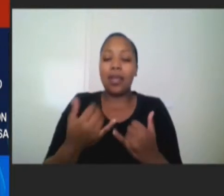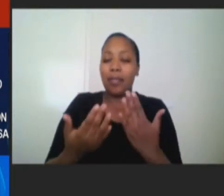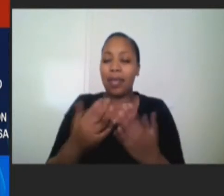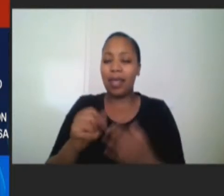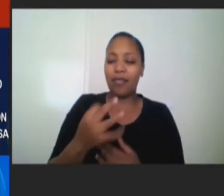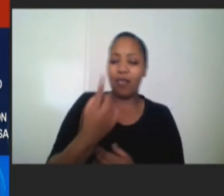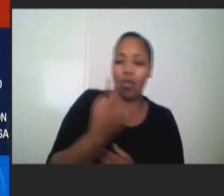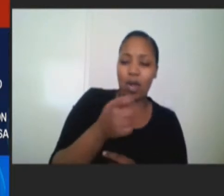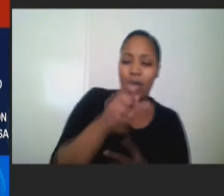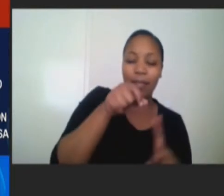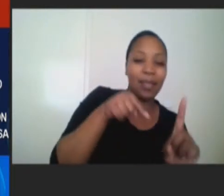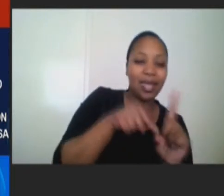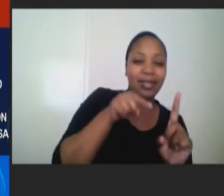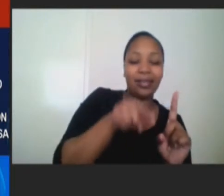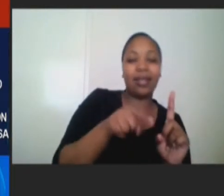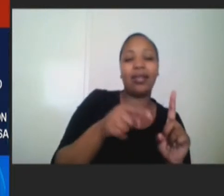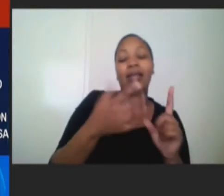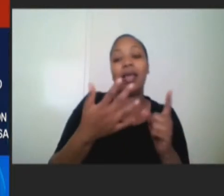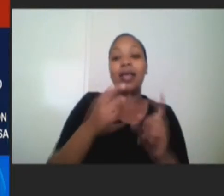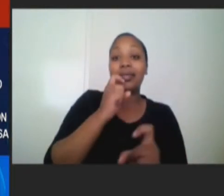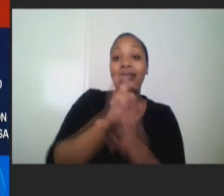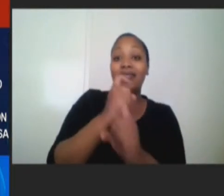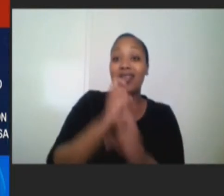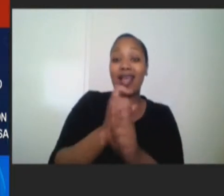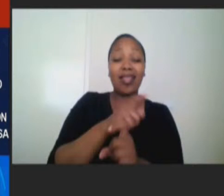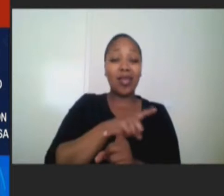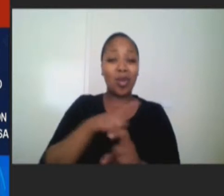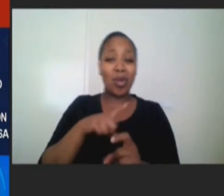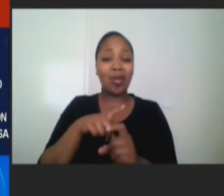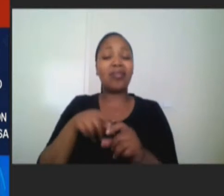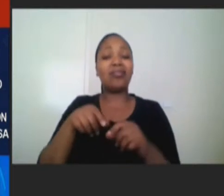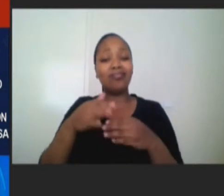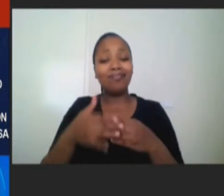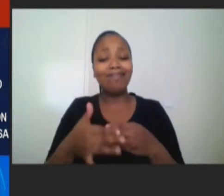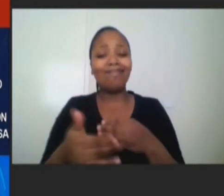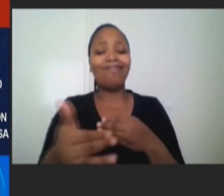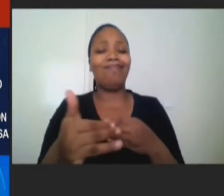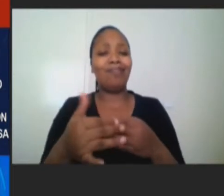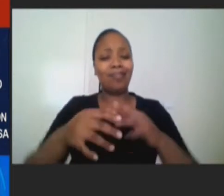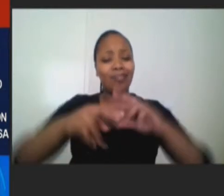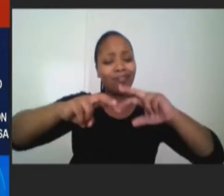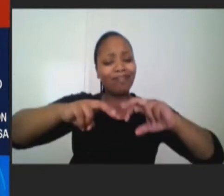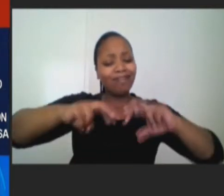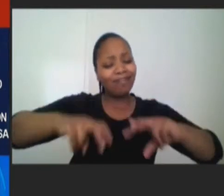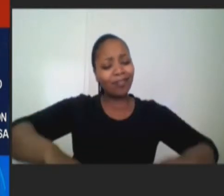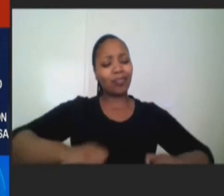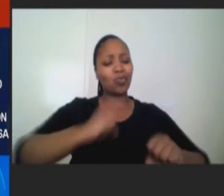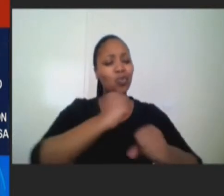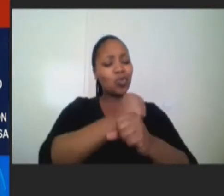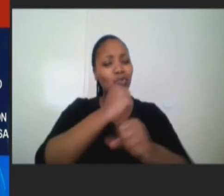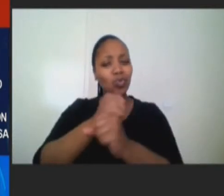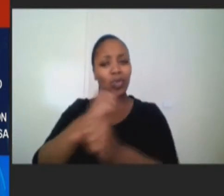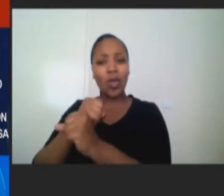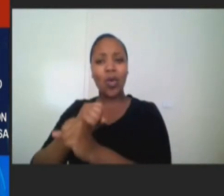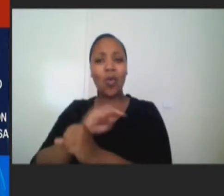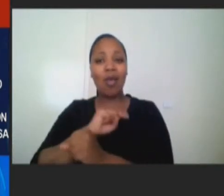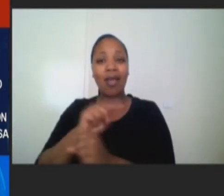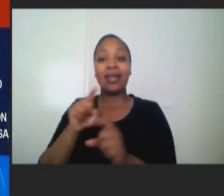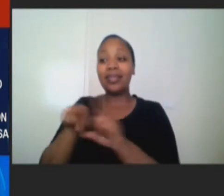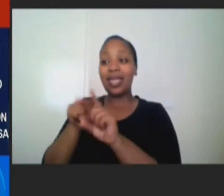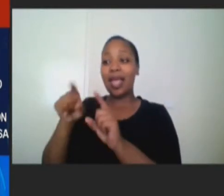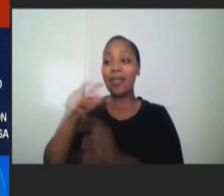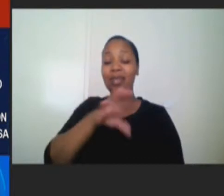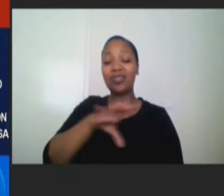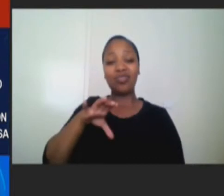It's a very difficult and long exercise, as you will have gathered from the initial investigations in China, to try and